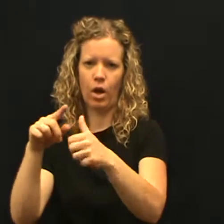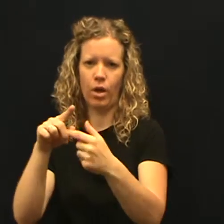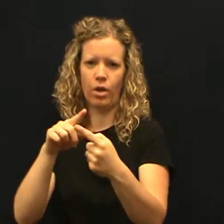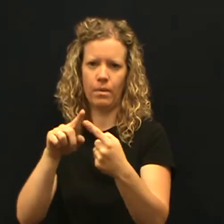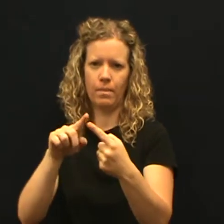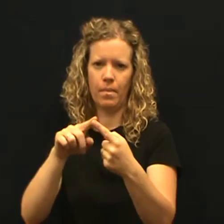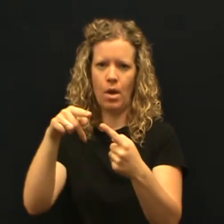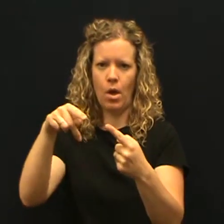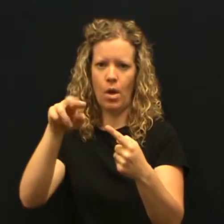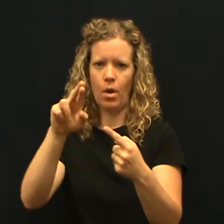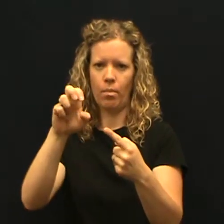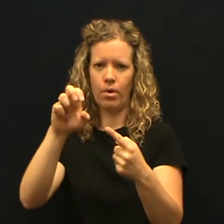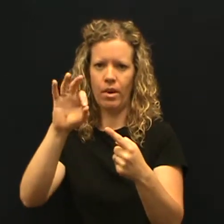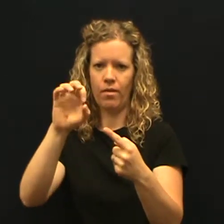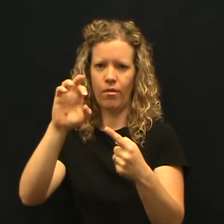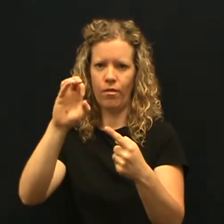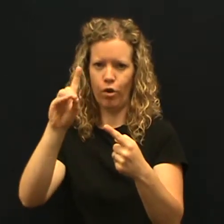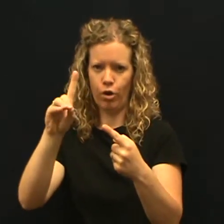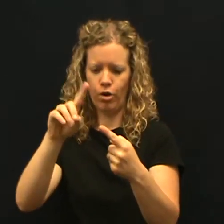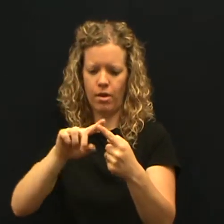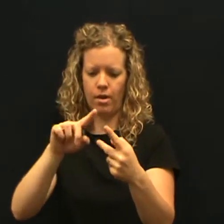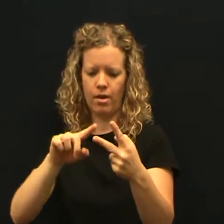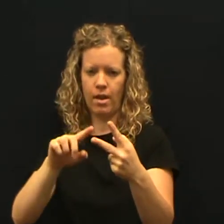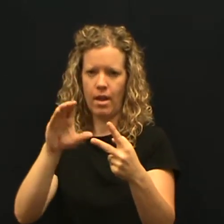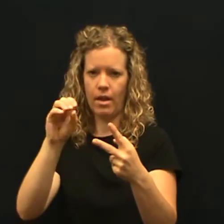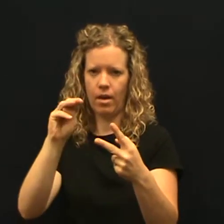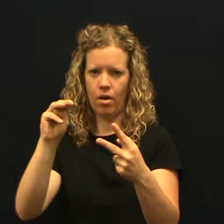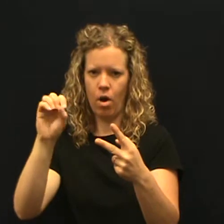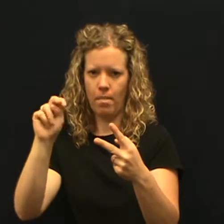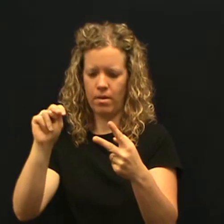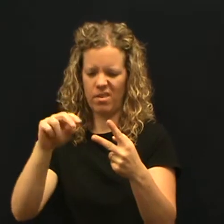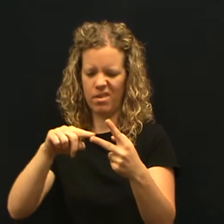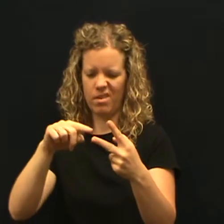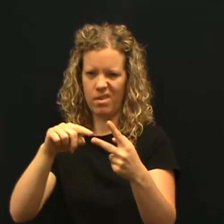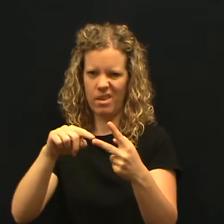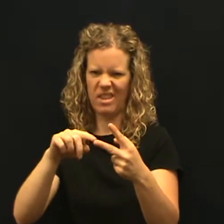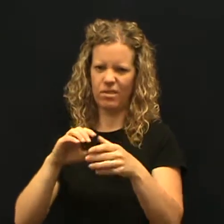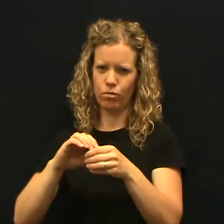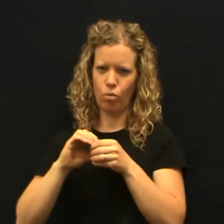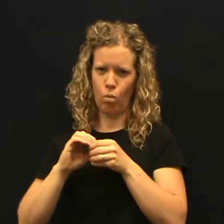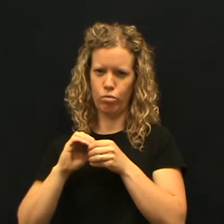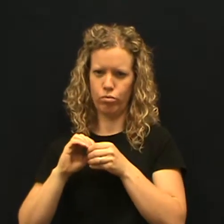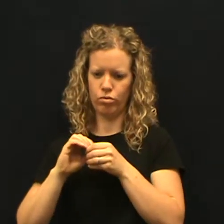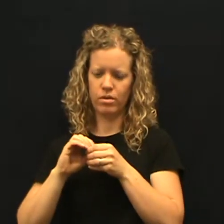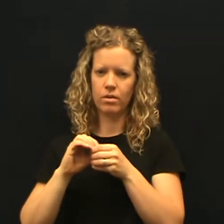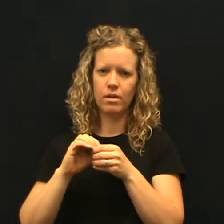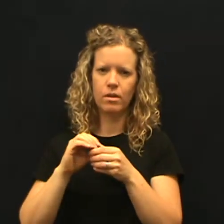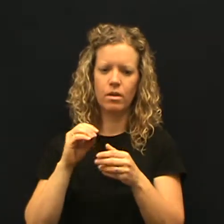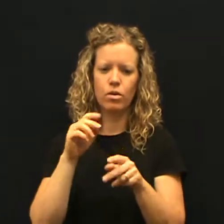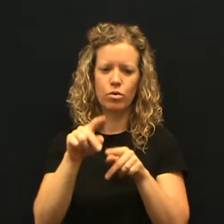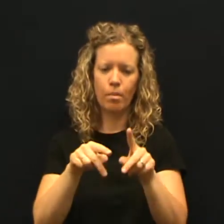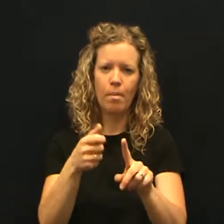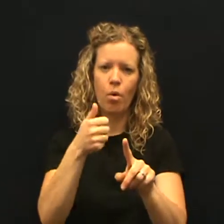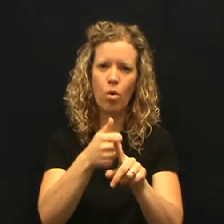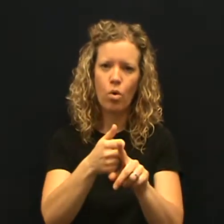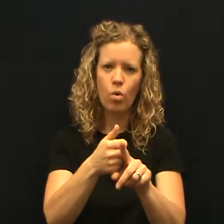stock is the ownership of the company. Those are the shareholders who can vote on the board of